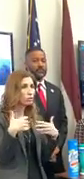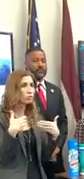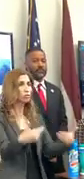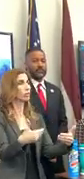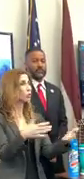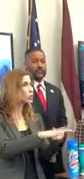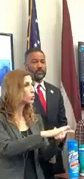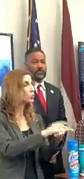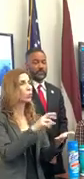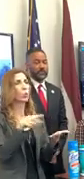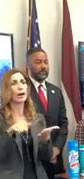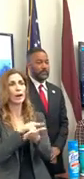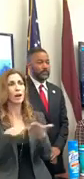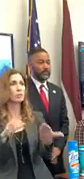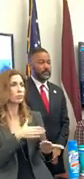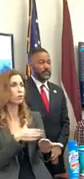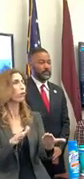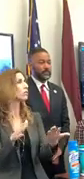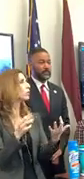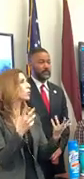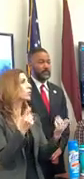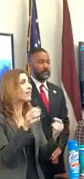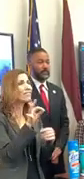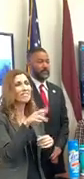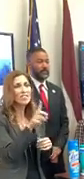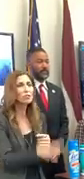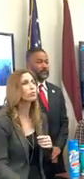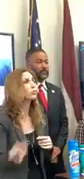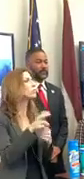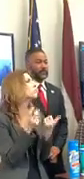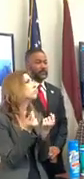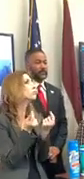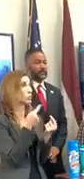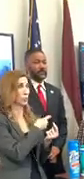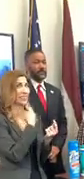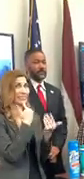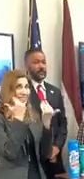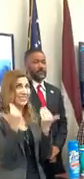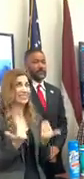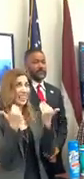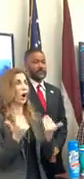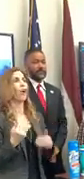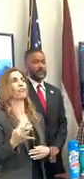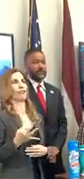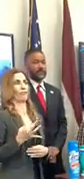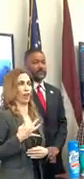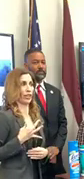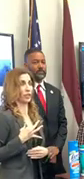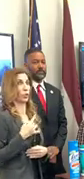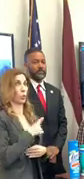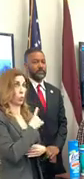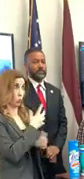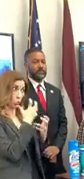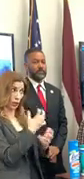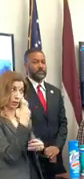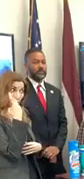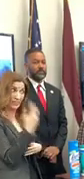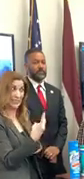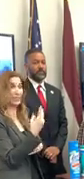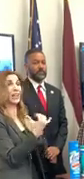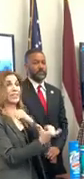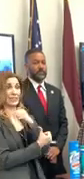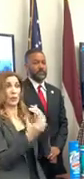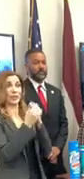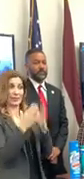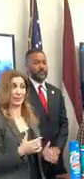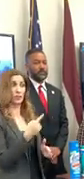whether they should cancel concerts, what they should do with field trips. Right. And you're saying right now this is voluntary. Would you like to see, as a county